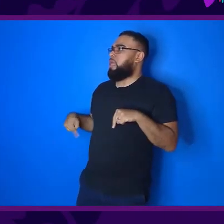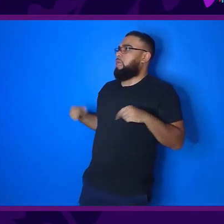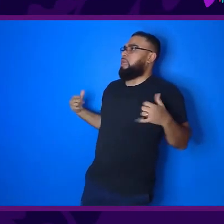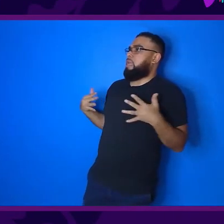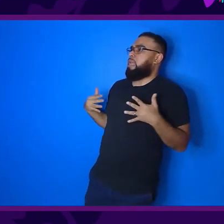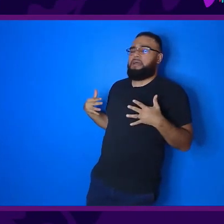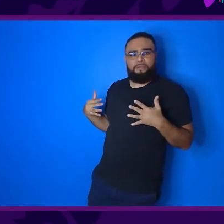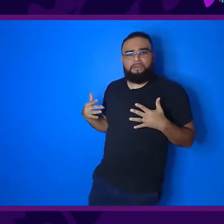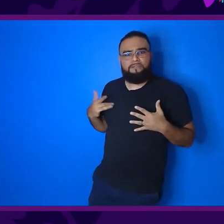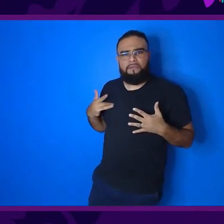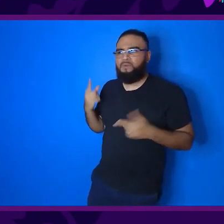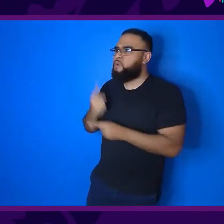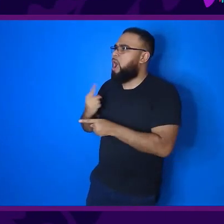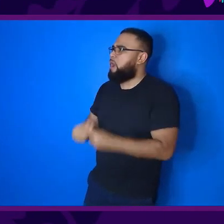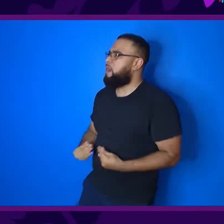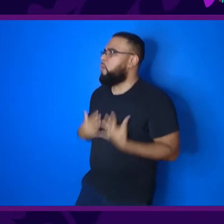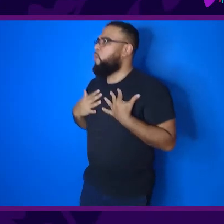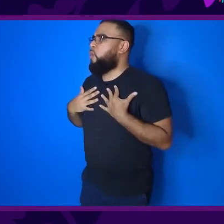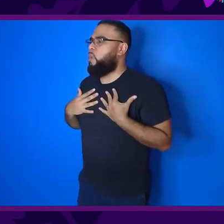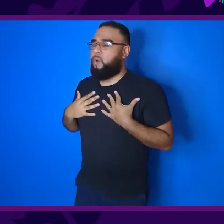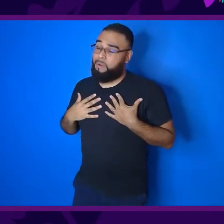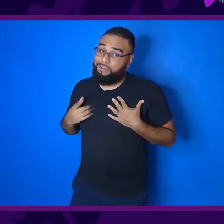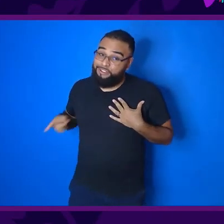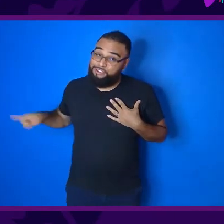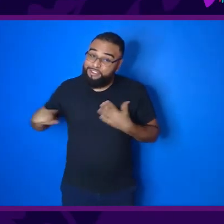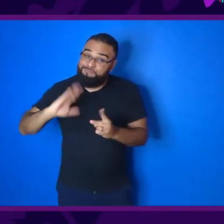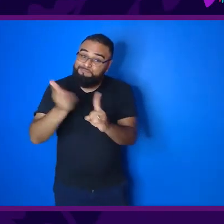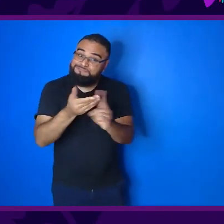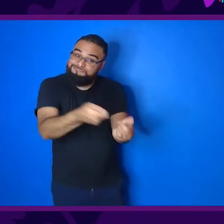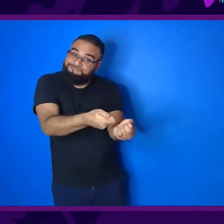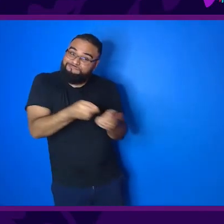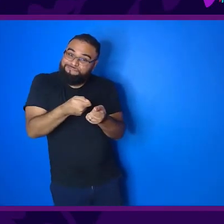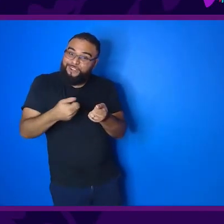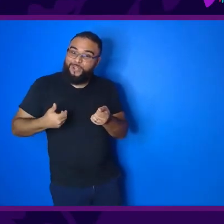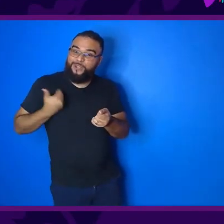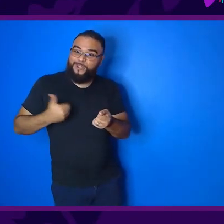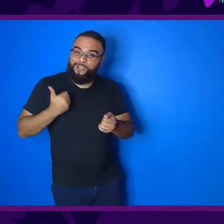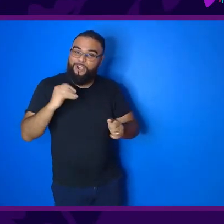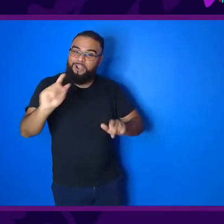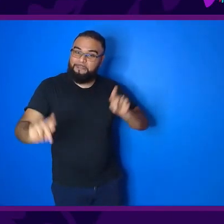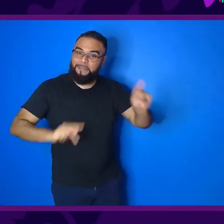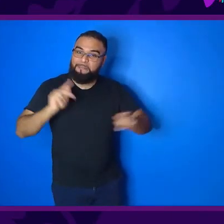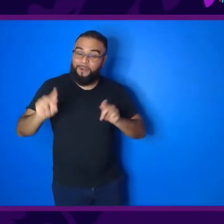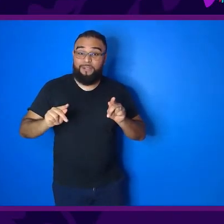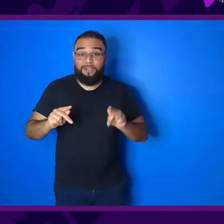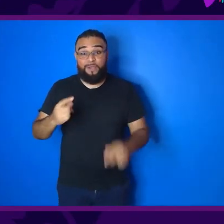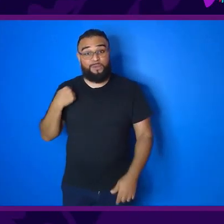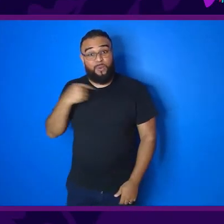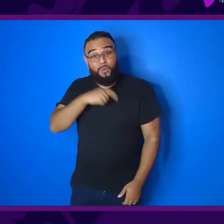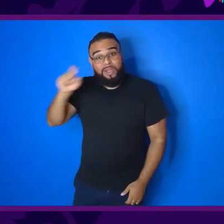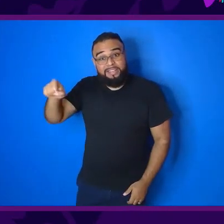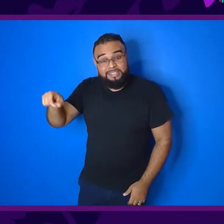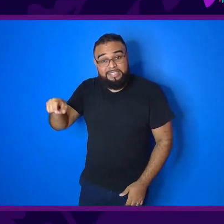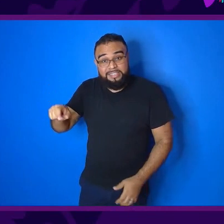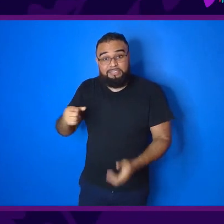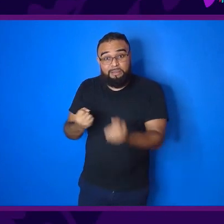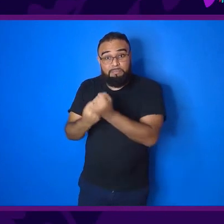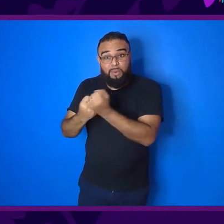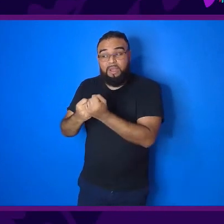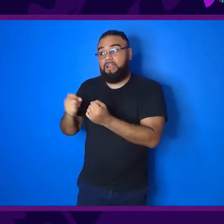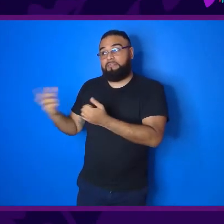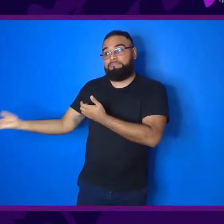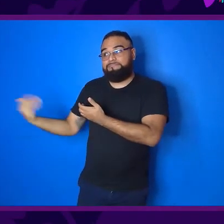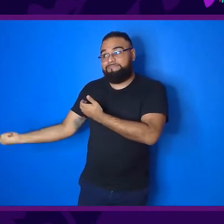of young people. And I have to tell you, we still call on her to be on our literature when we run for re-election to